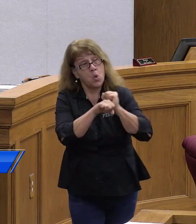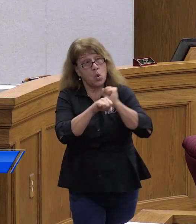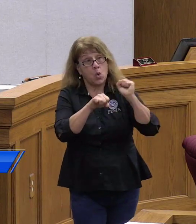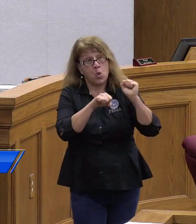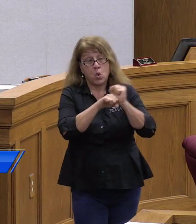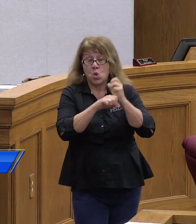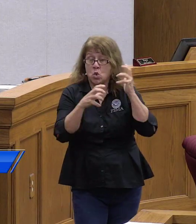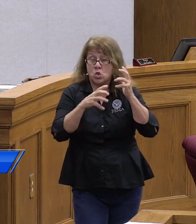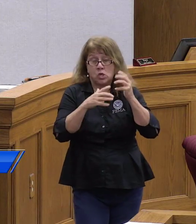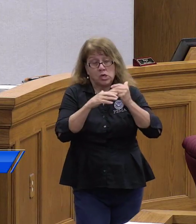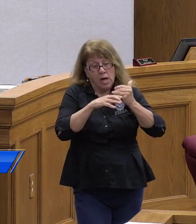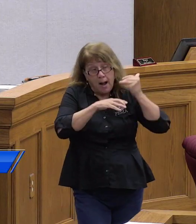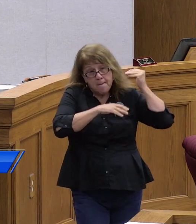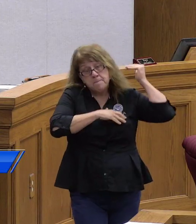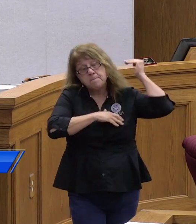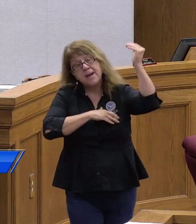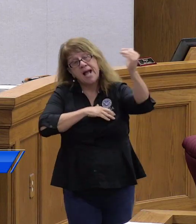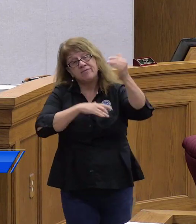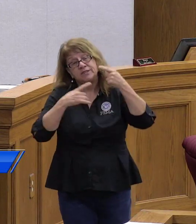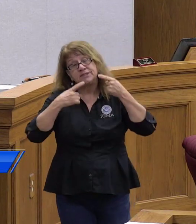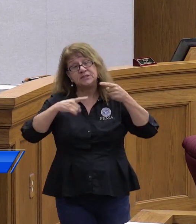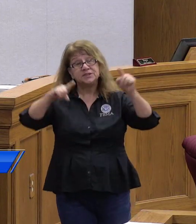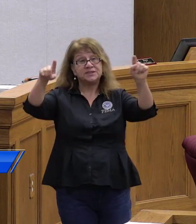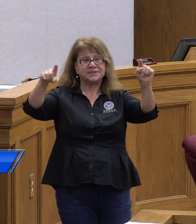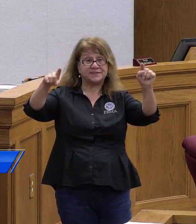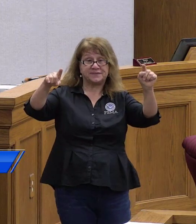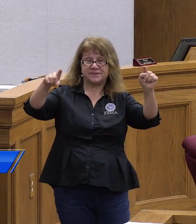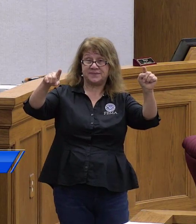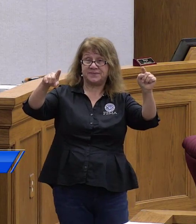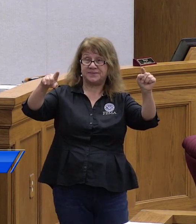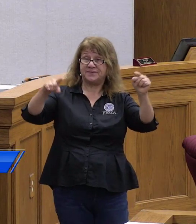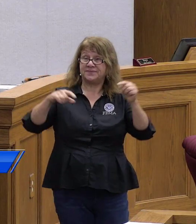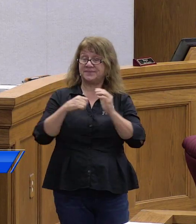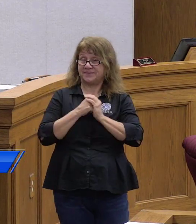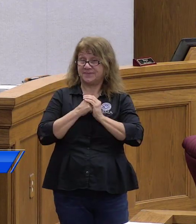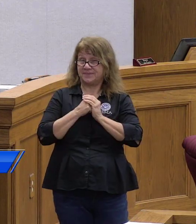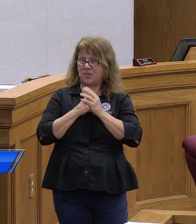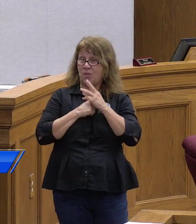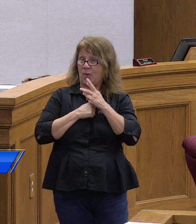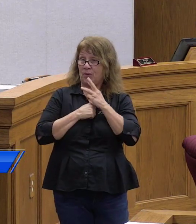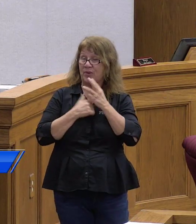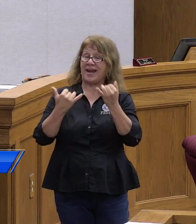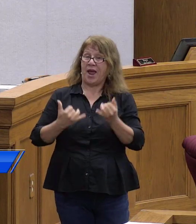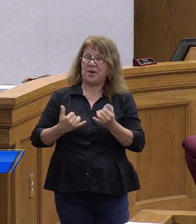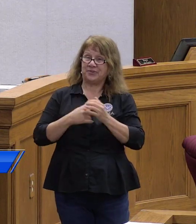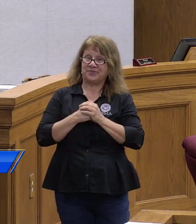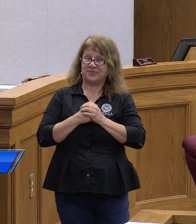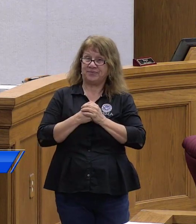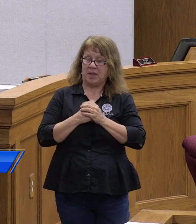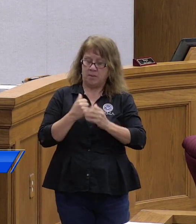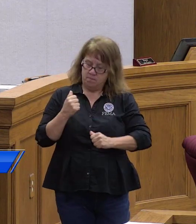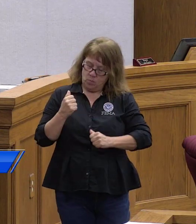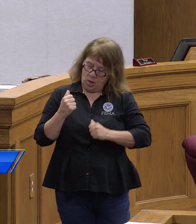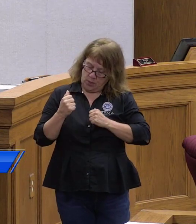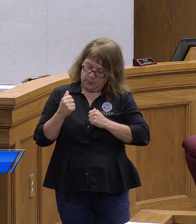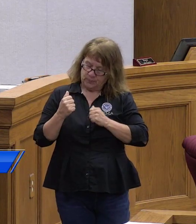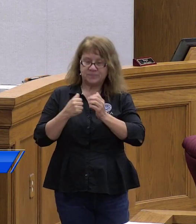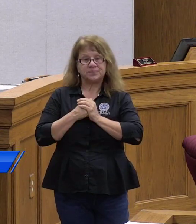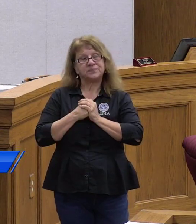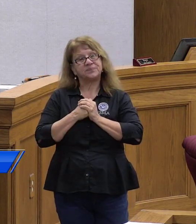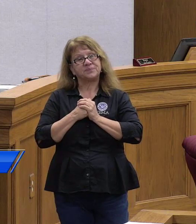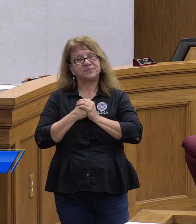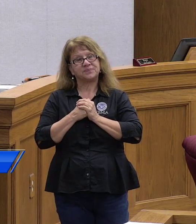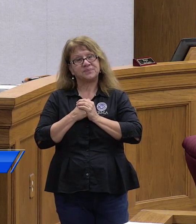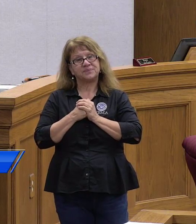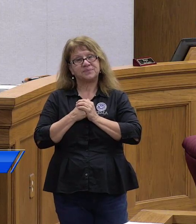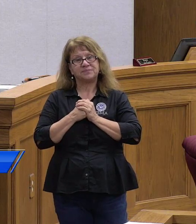superhuman feats, I should say, to achieve what we have done with our water system. So I'm very proud of that, and it is a